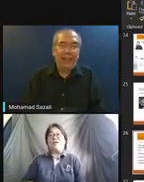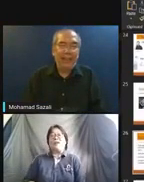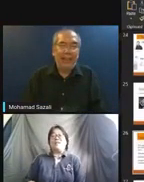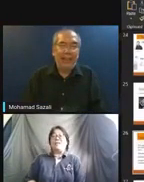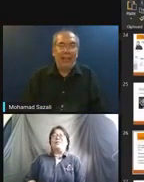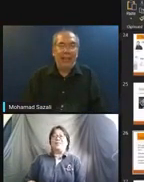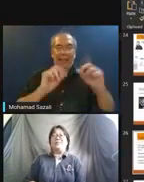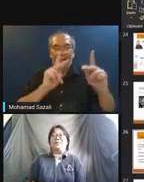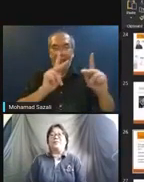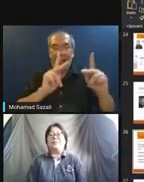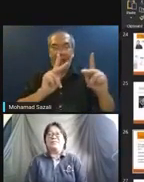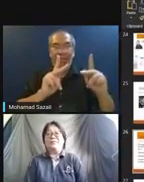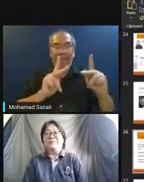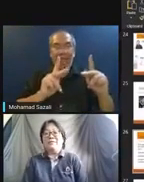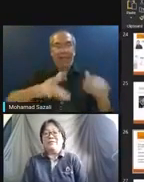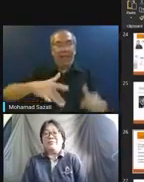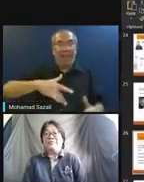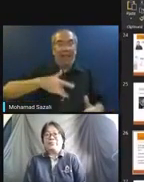how we learn.